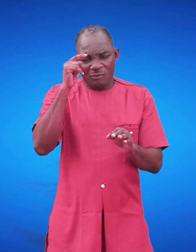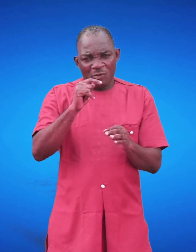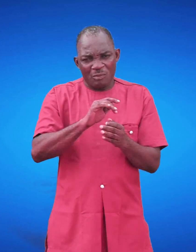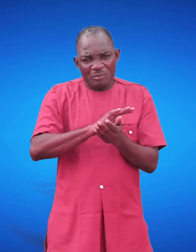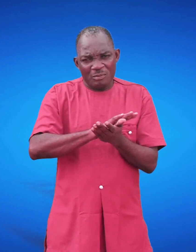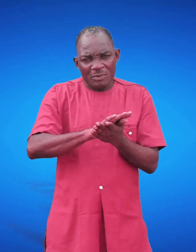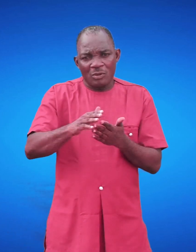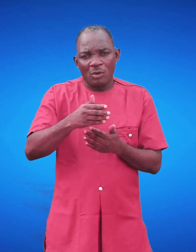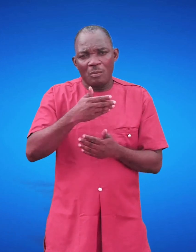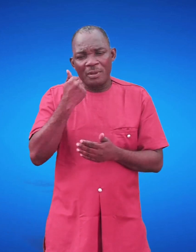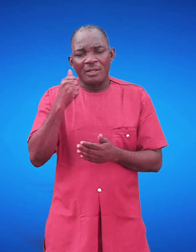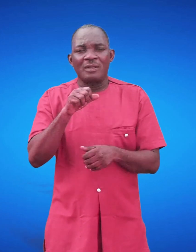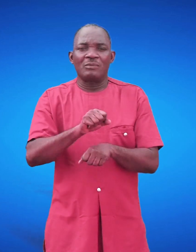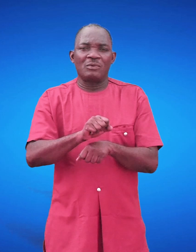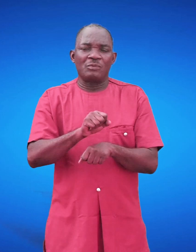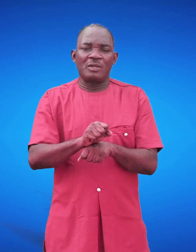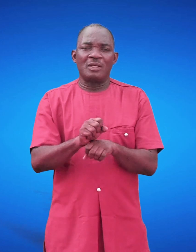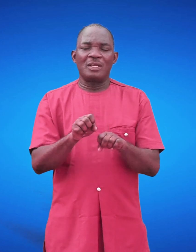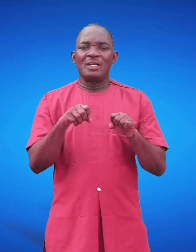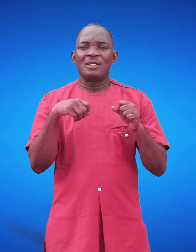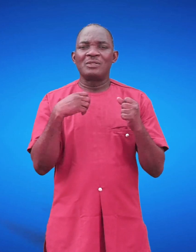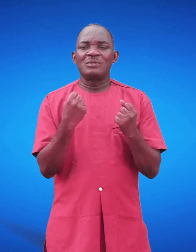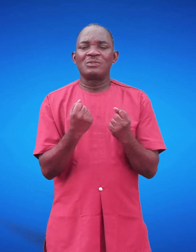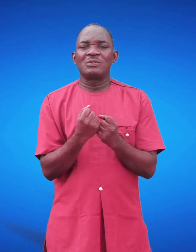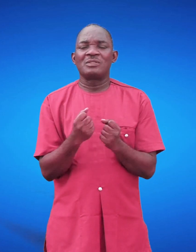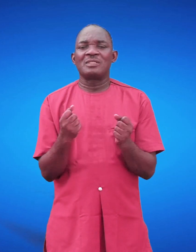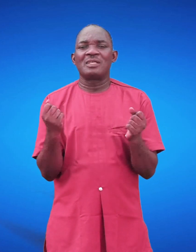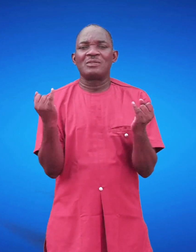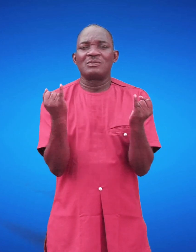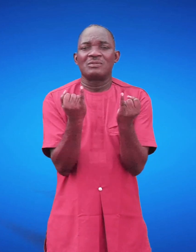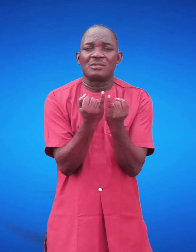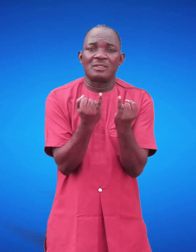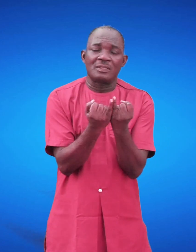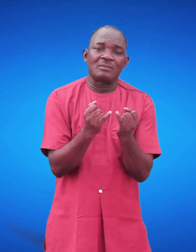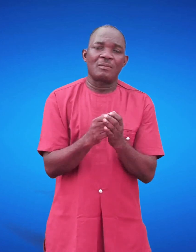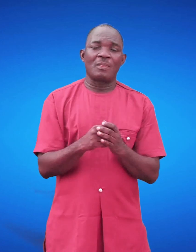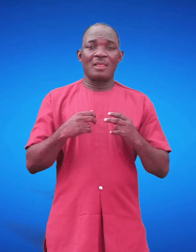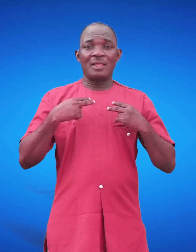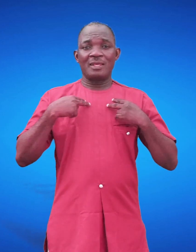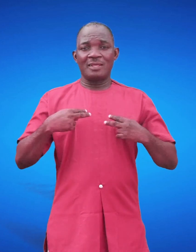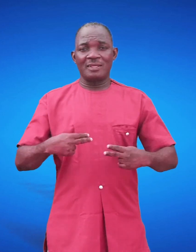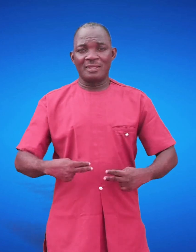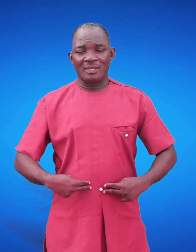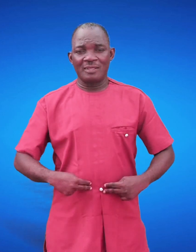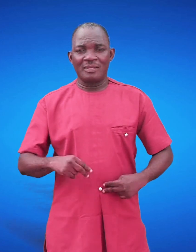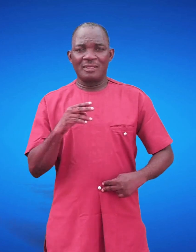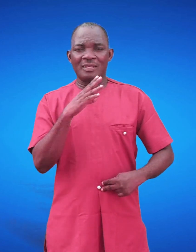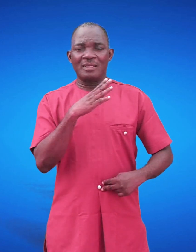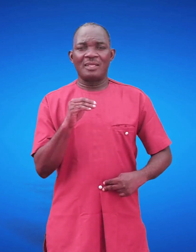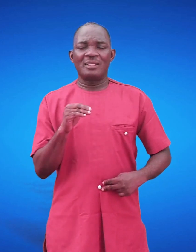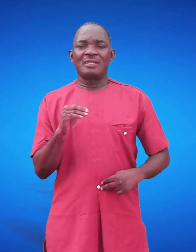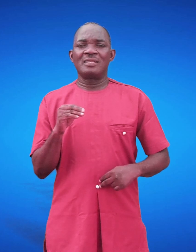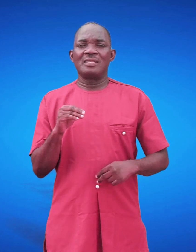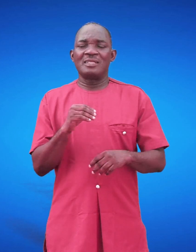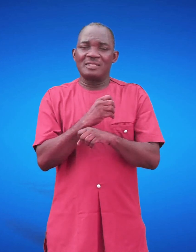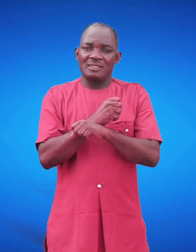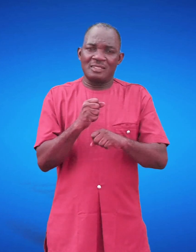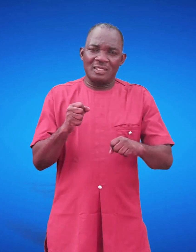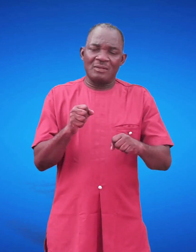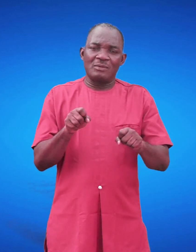work, social insurance, health and safety and welfare